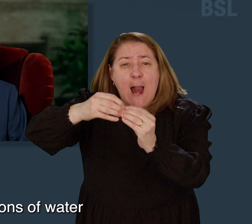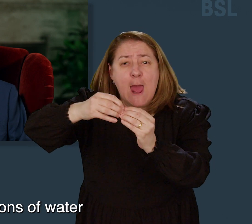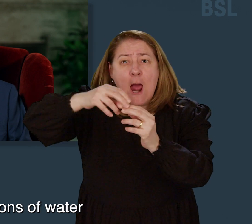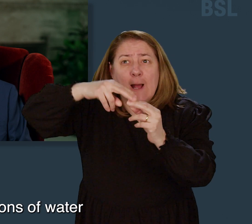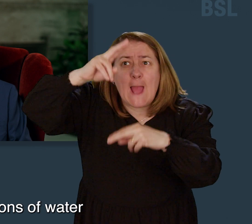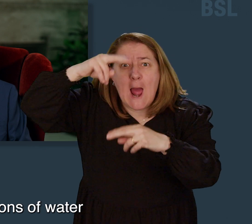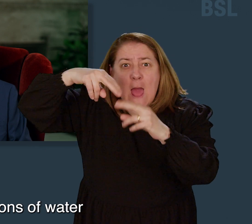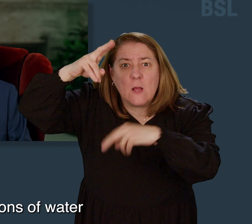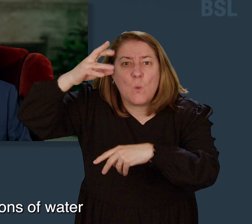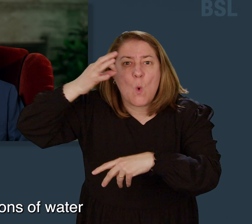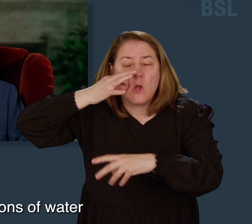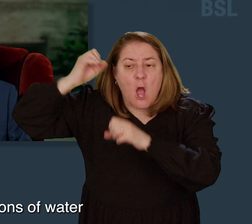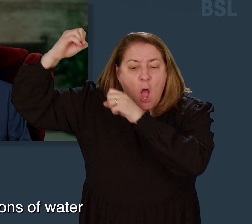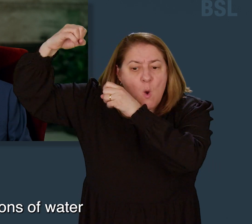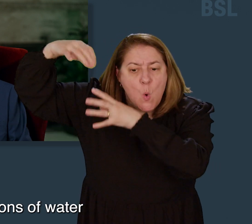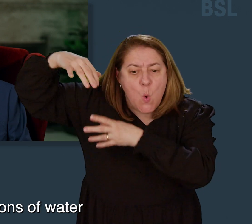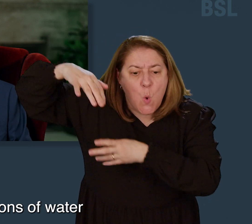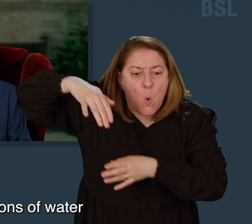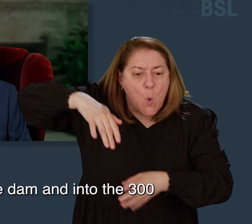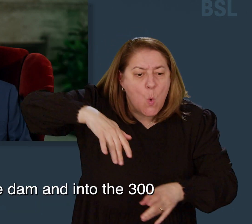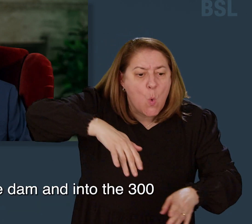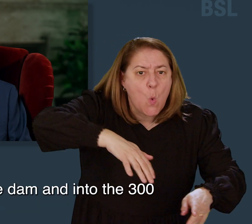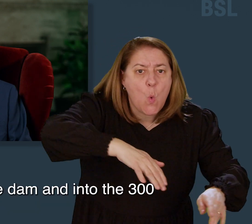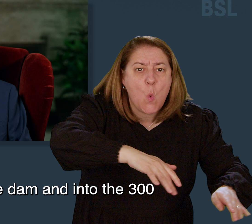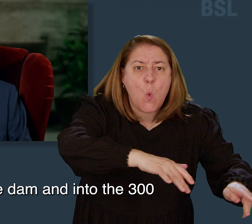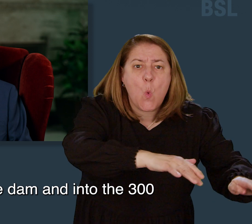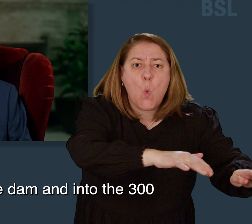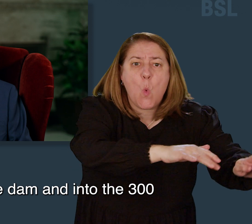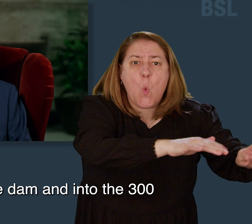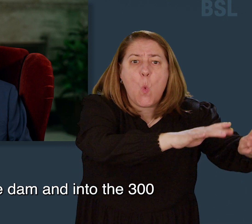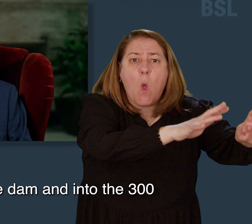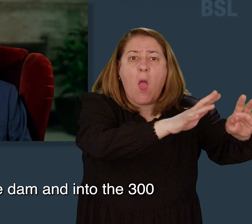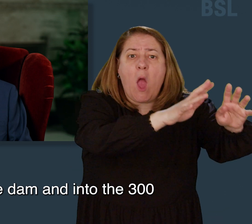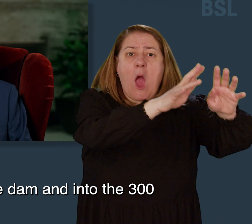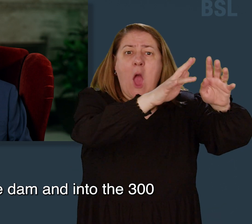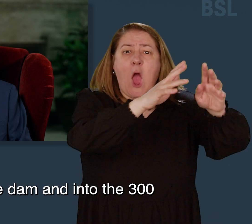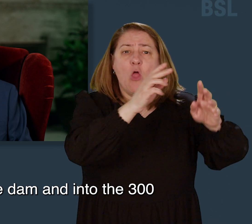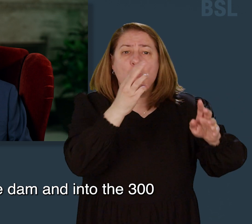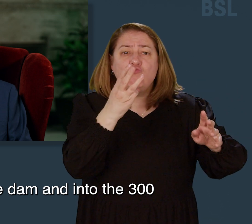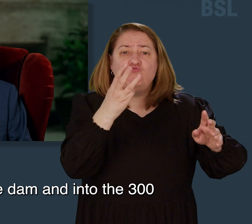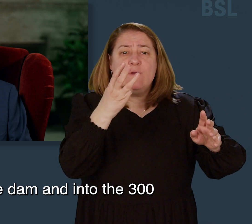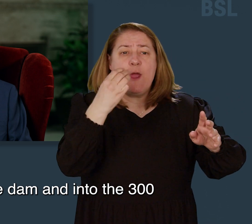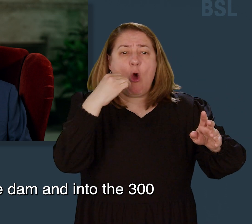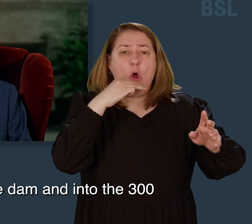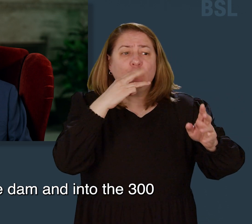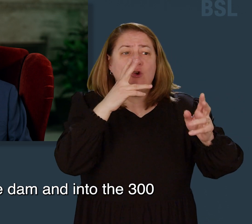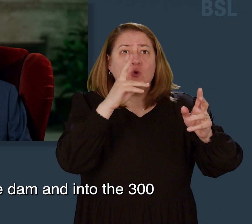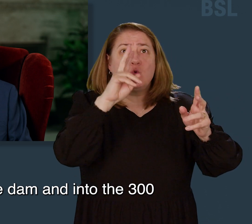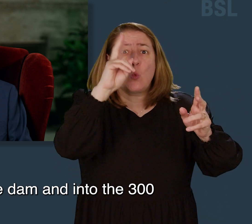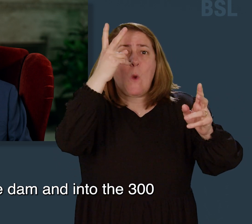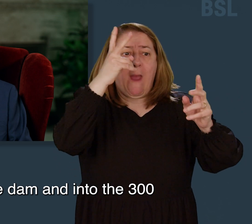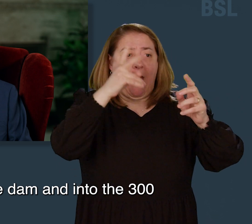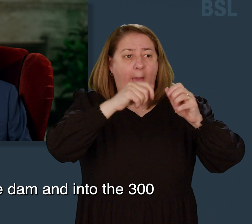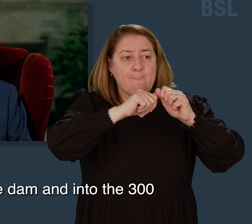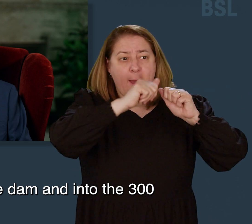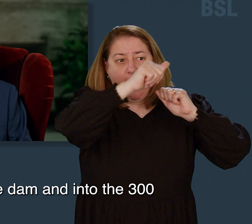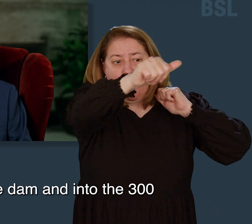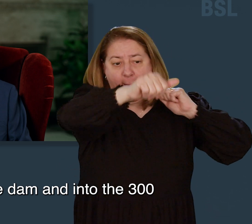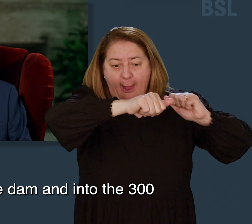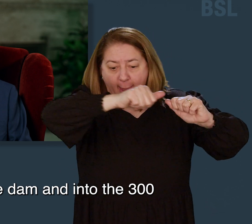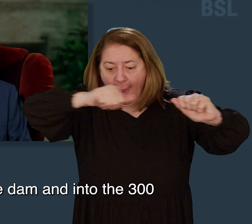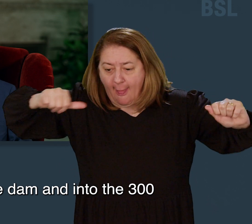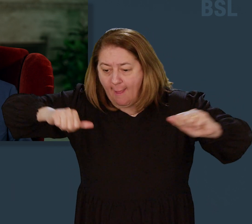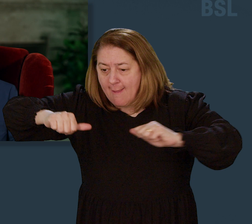billion gallons of water were flowing through the dam and into the 300 square